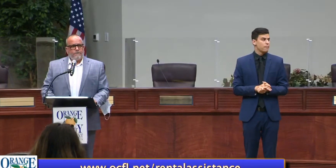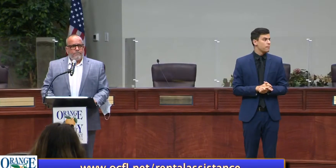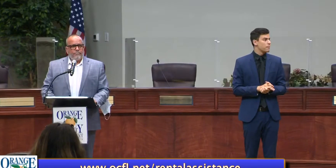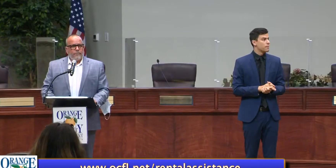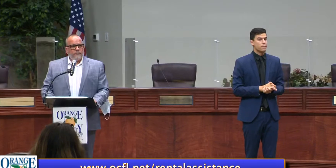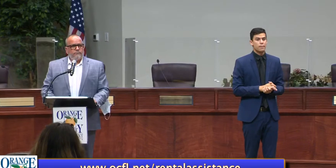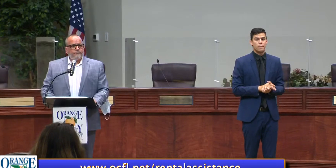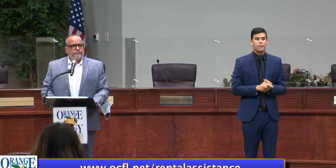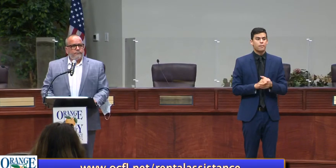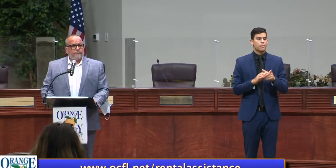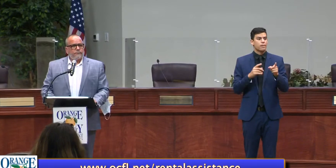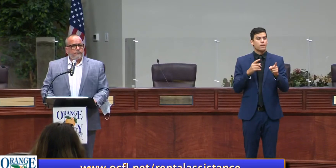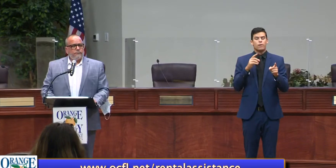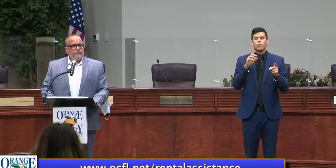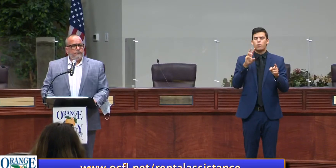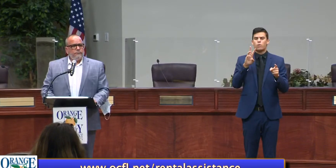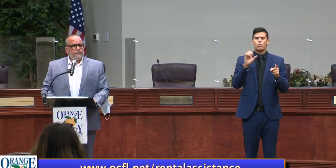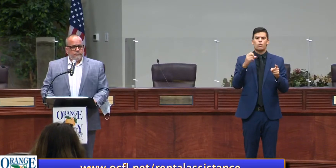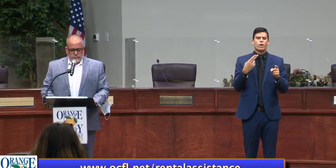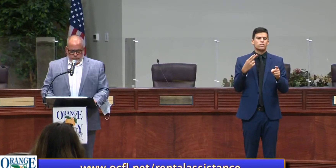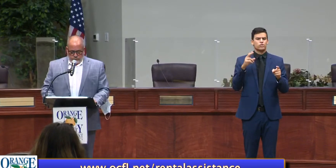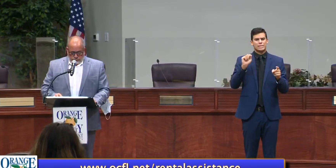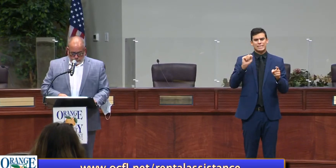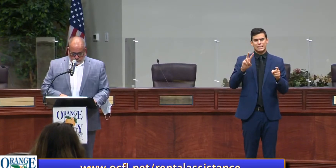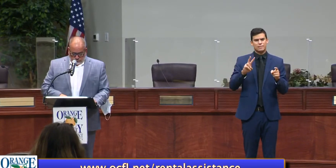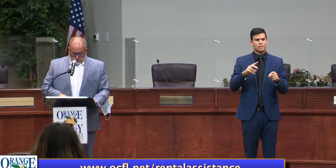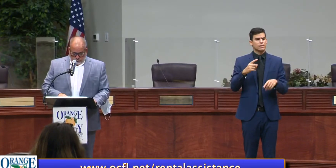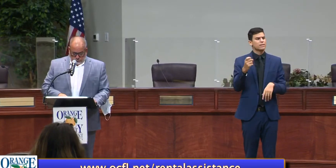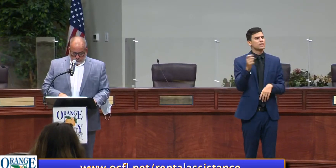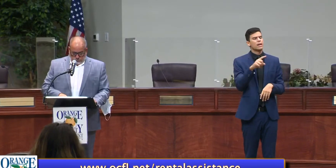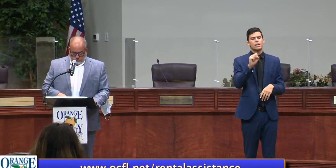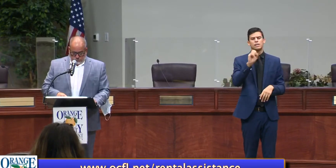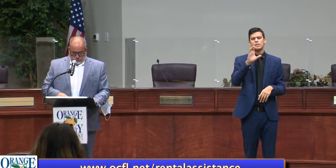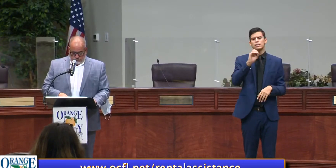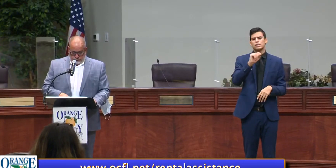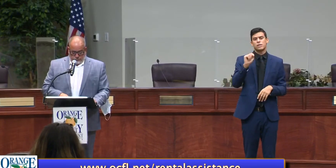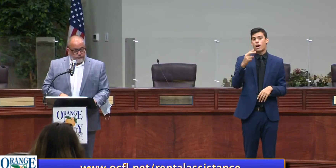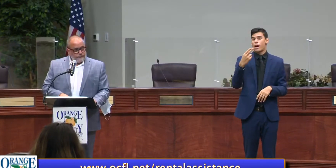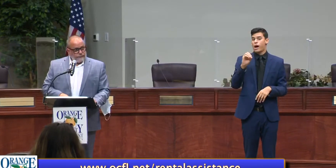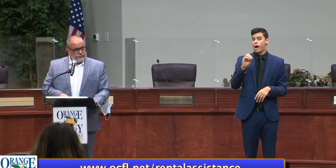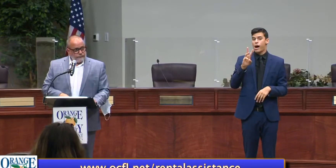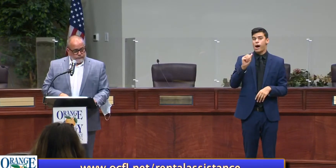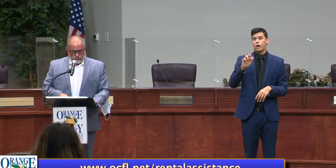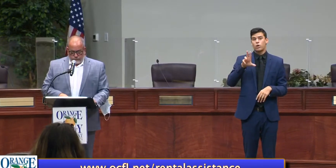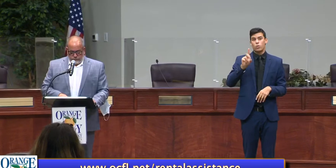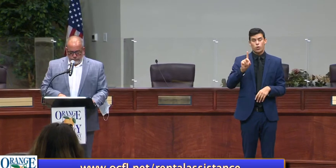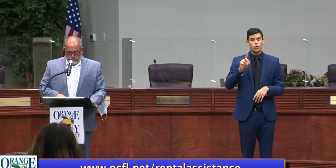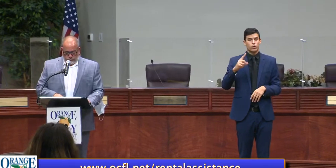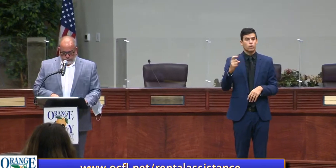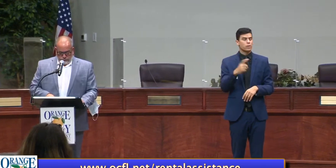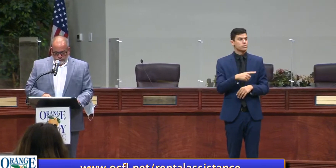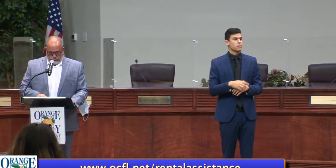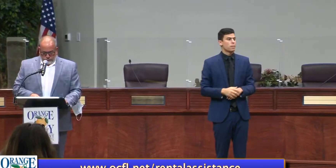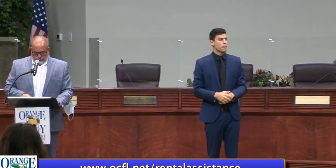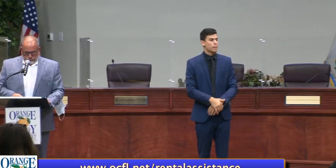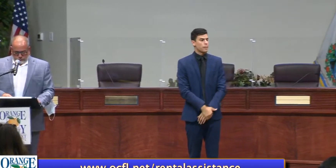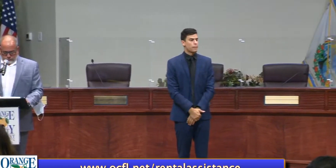Greg Fox, Wesh TV. I'd like to ask Scott Howard a question. If he can go to the podium, that would be great. Thank you.